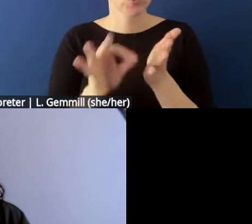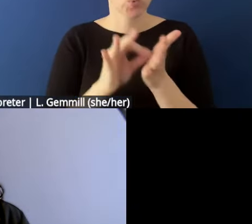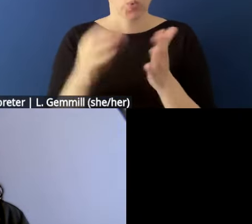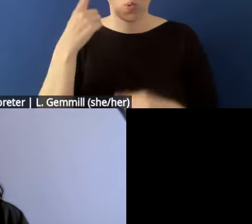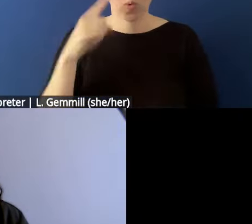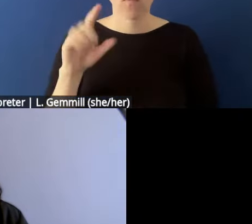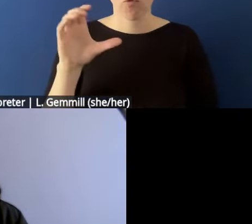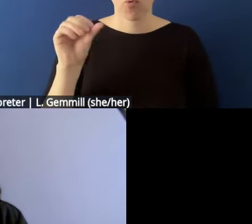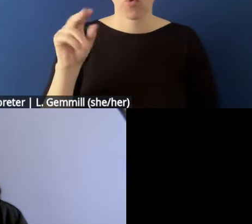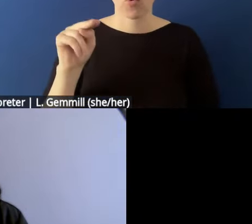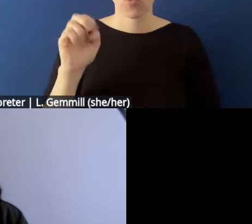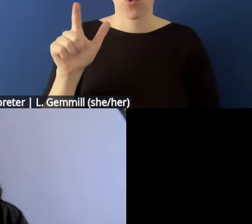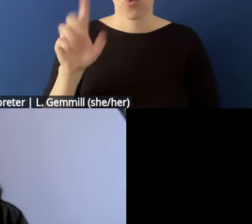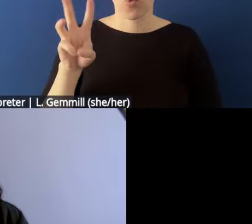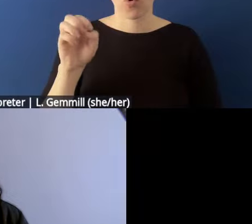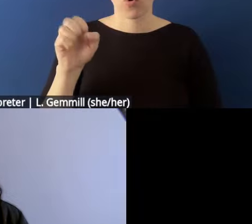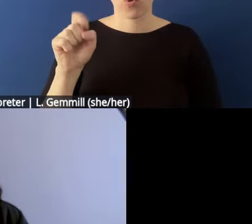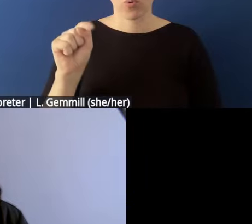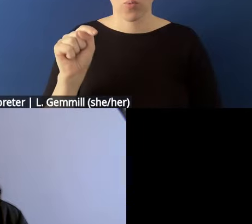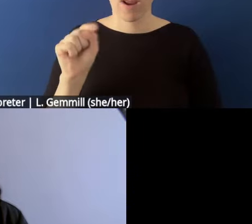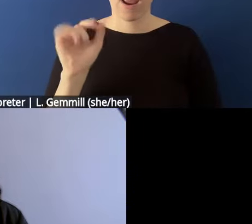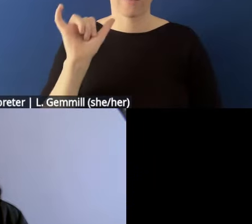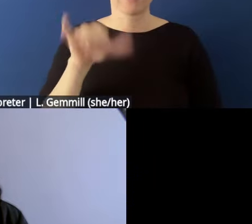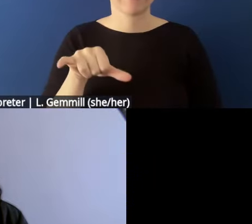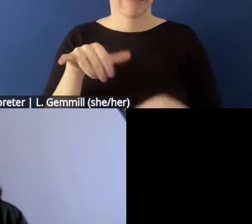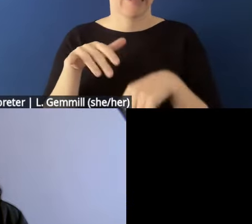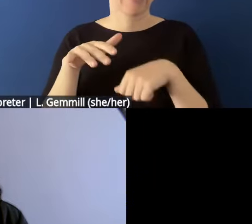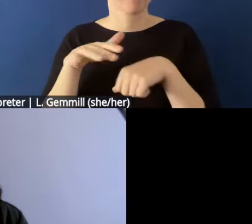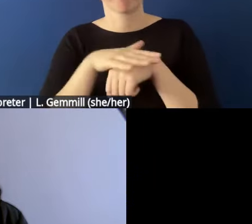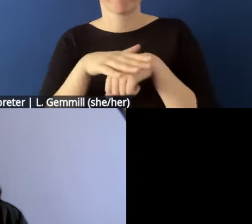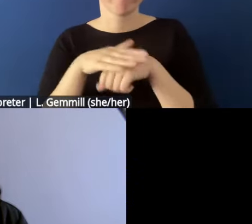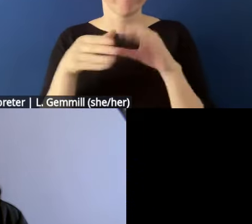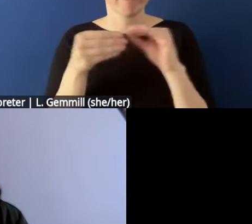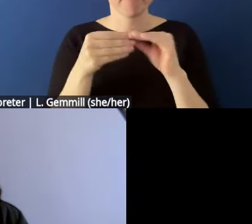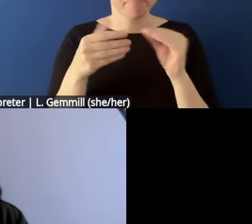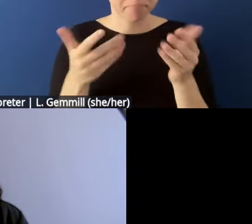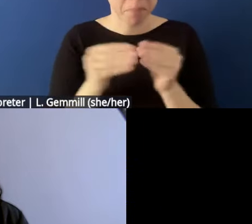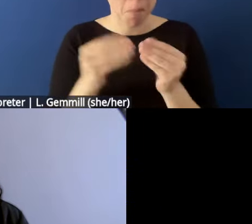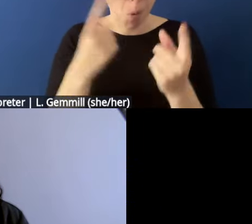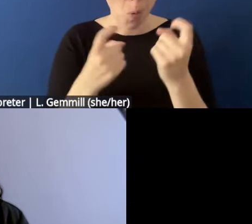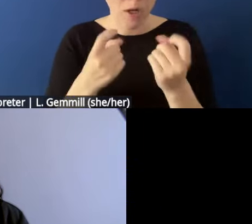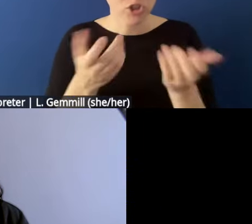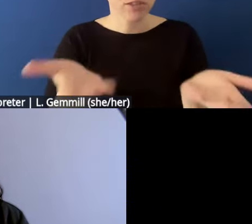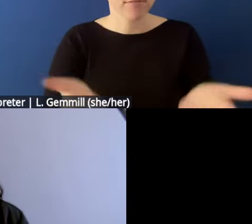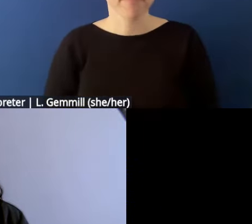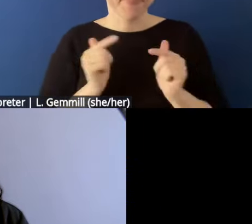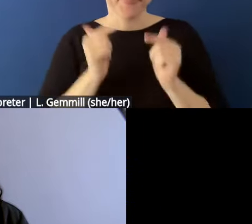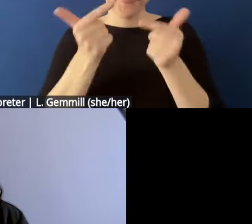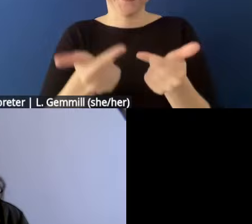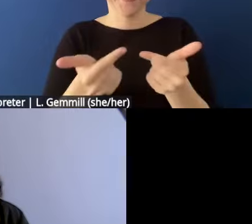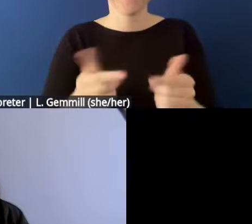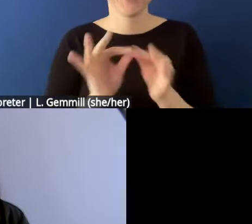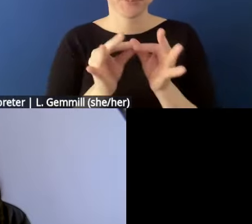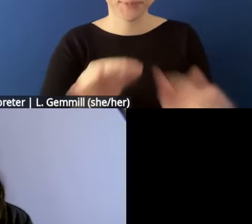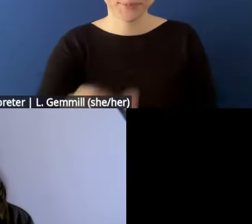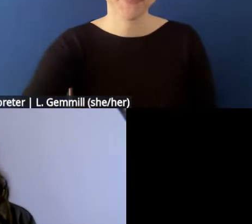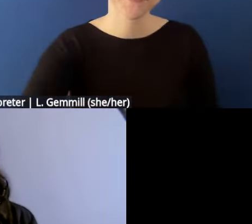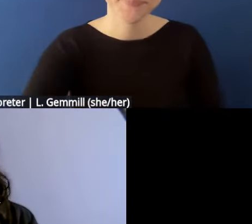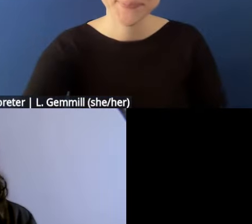high level. I'm happy to answer any further questions. Question about, so we have, after all the